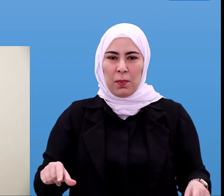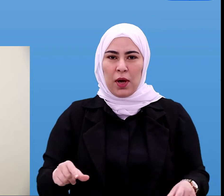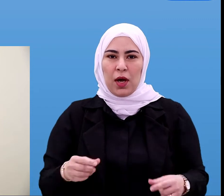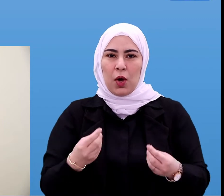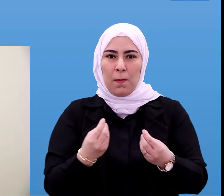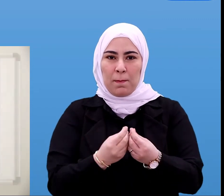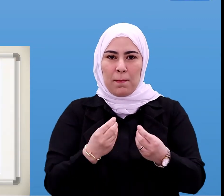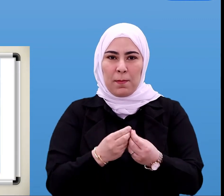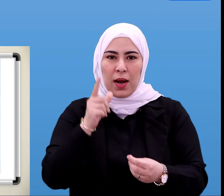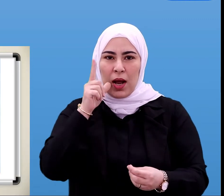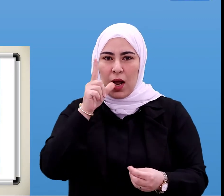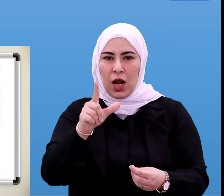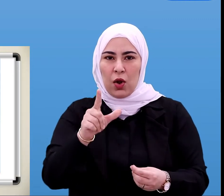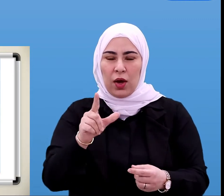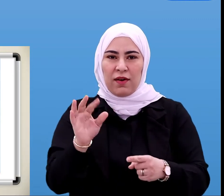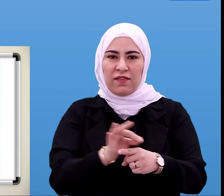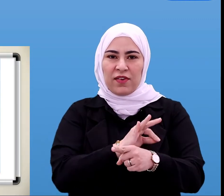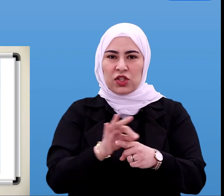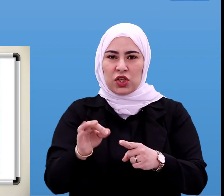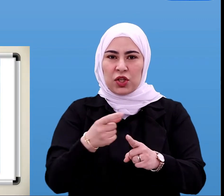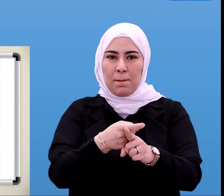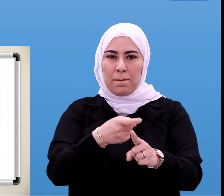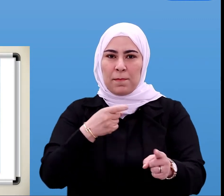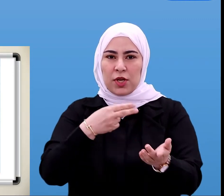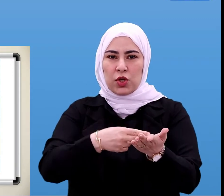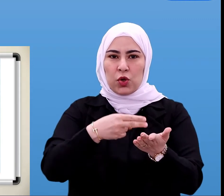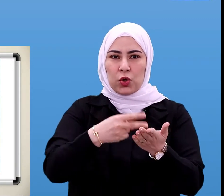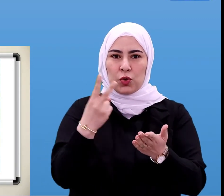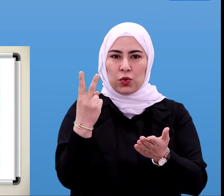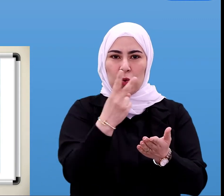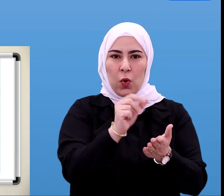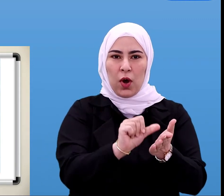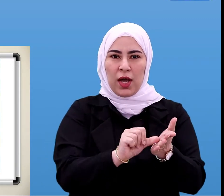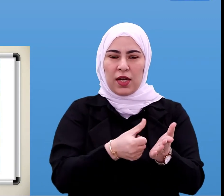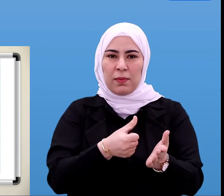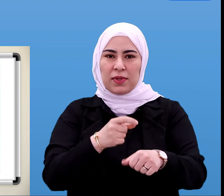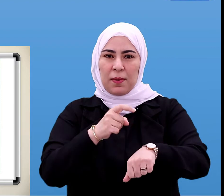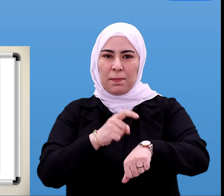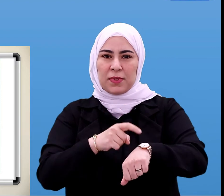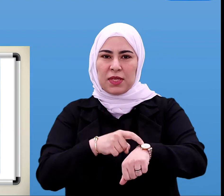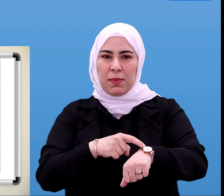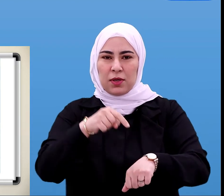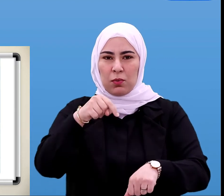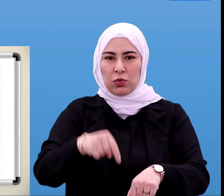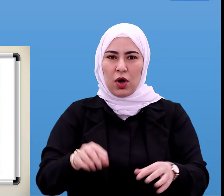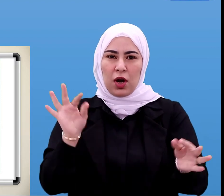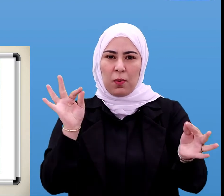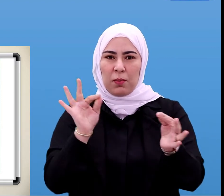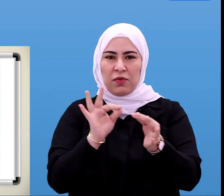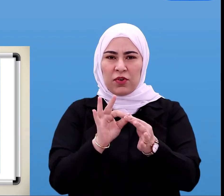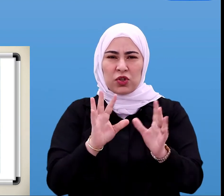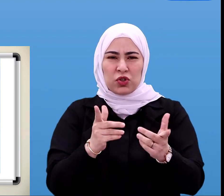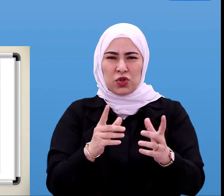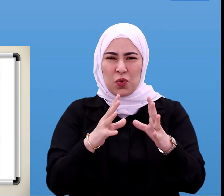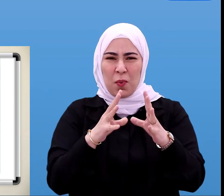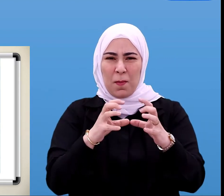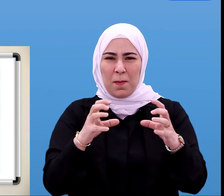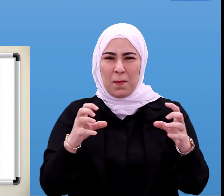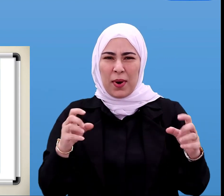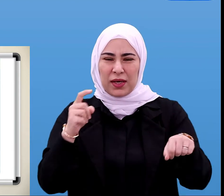2. Let's start with the present perfect. What do you know about the present perfect? Let's